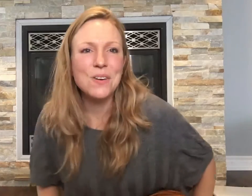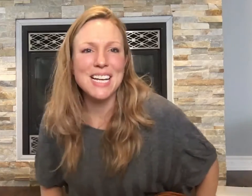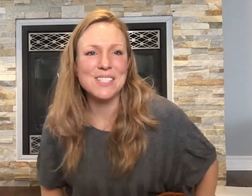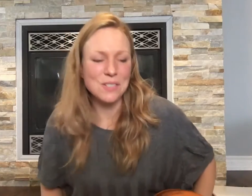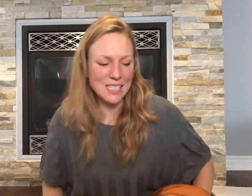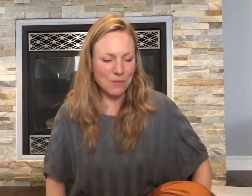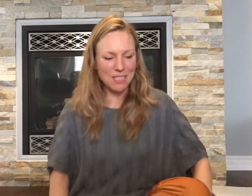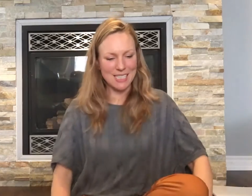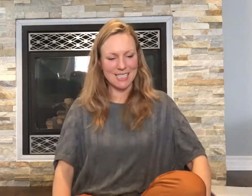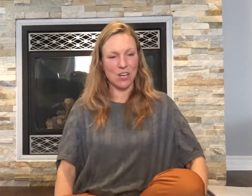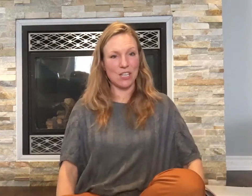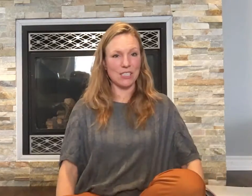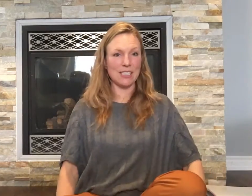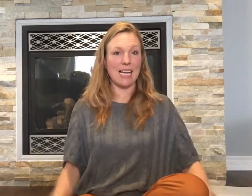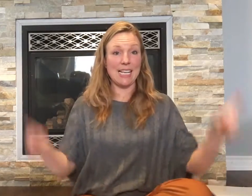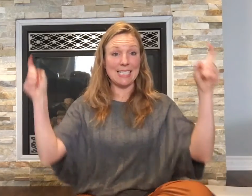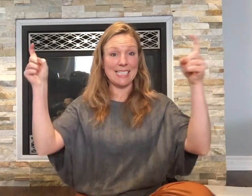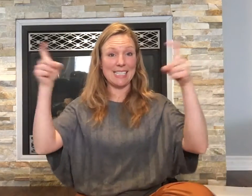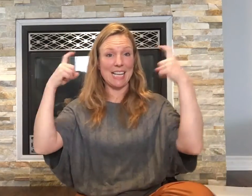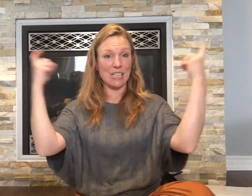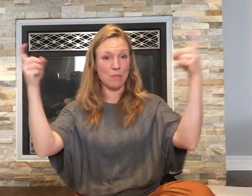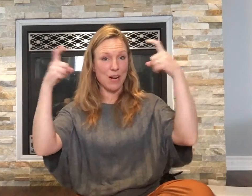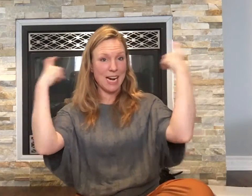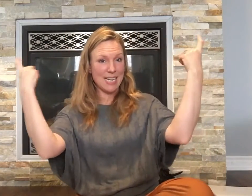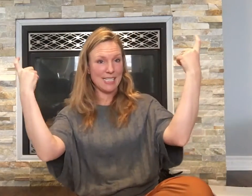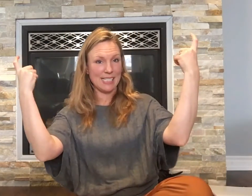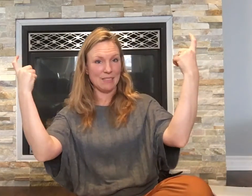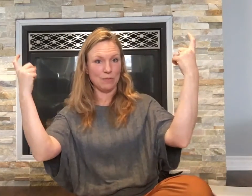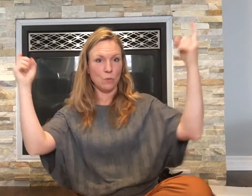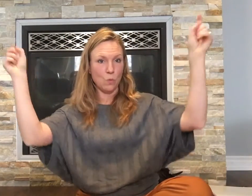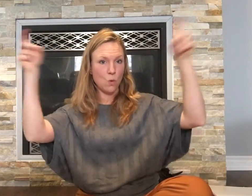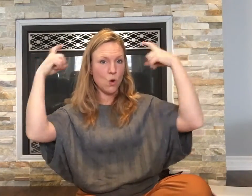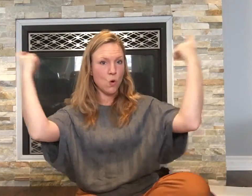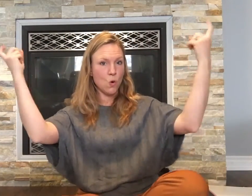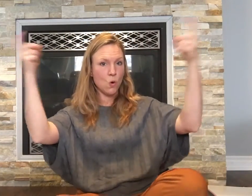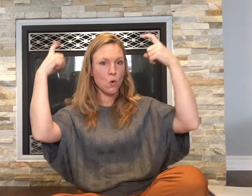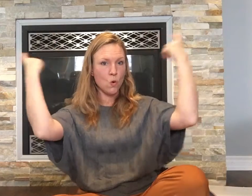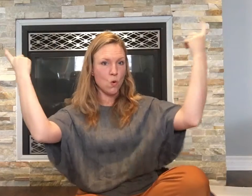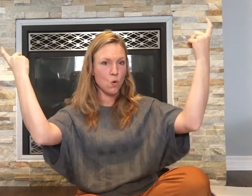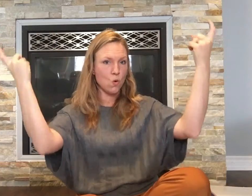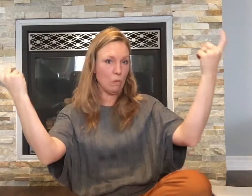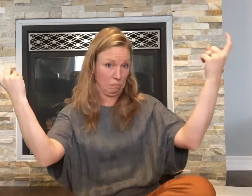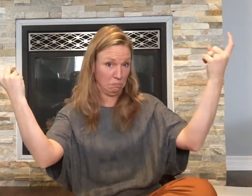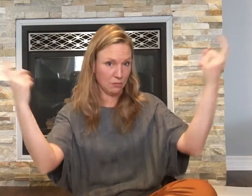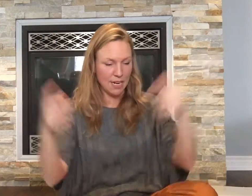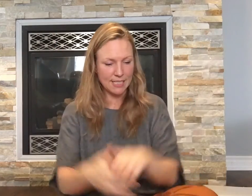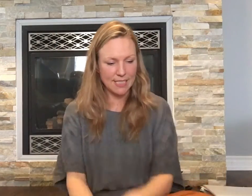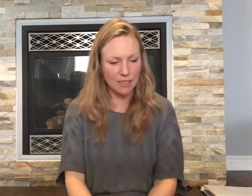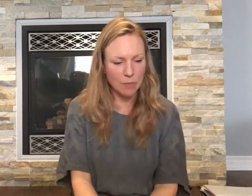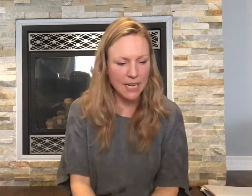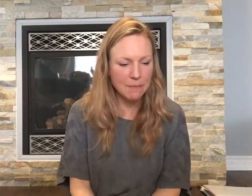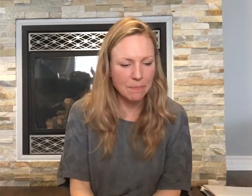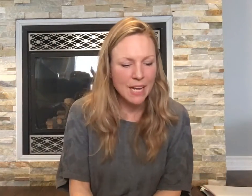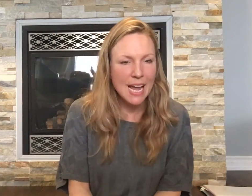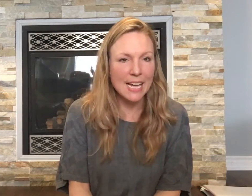Okay, so this one is called Celebrate. Woo-hoo! Right? Celebrate. It